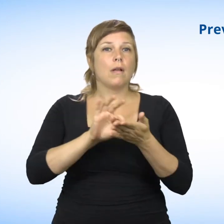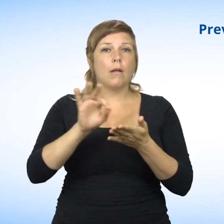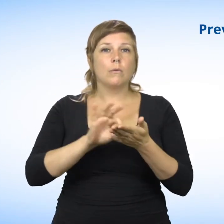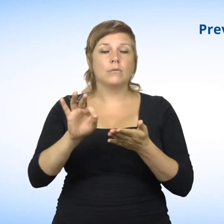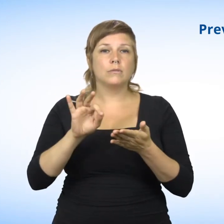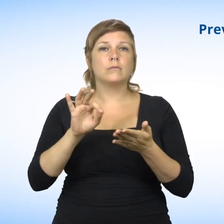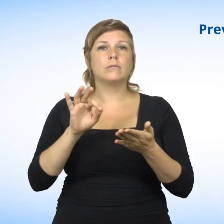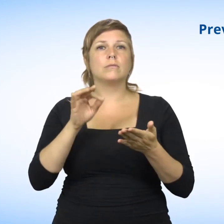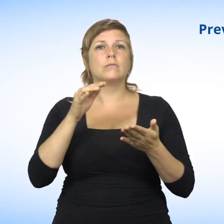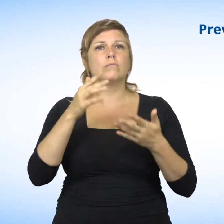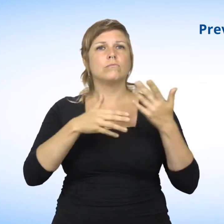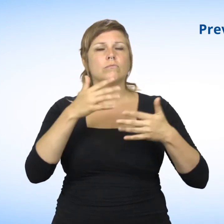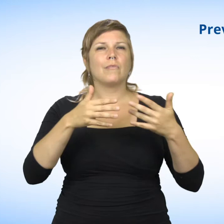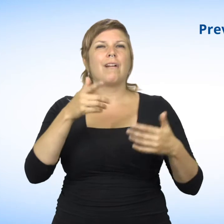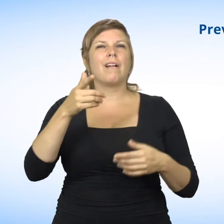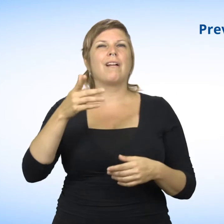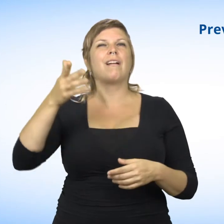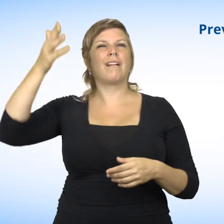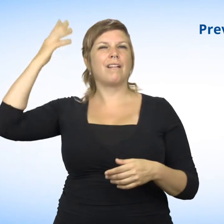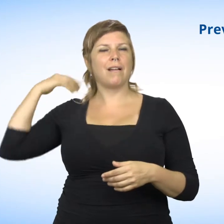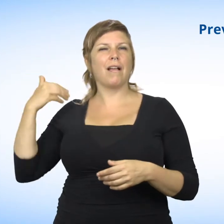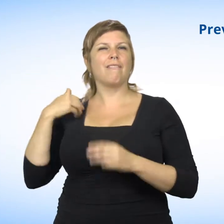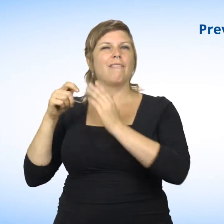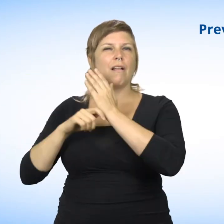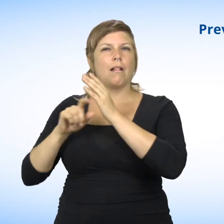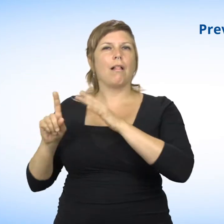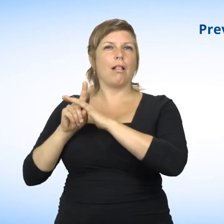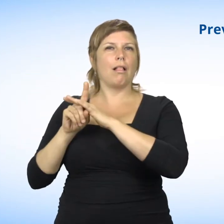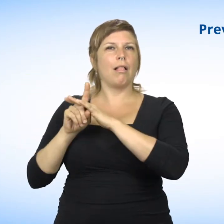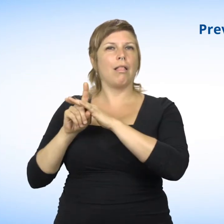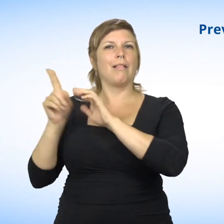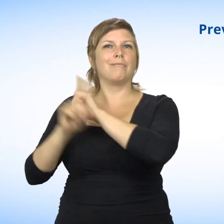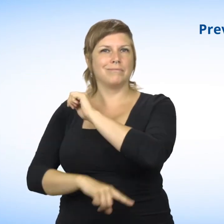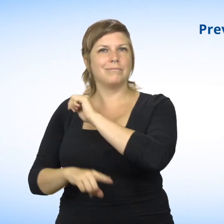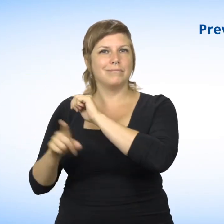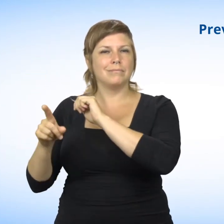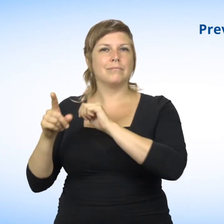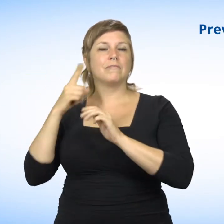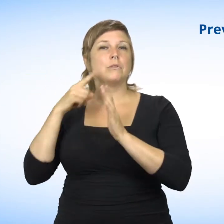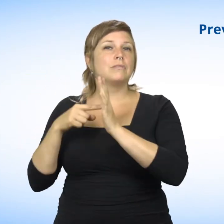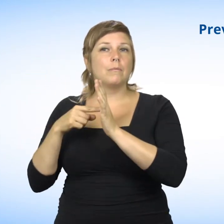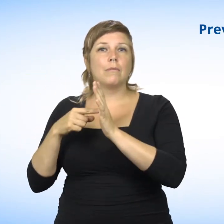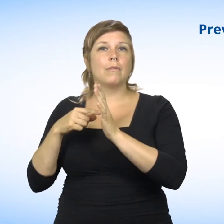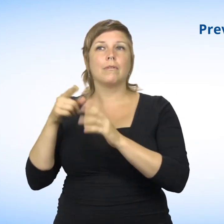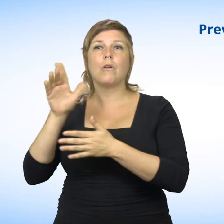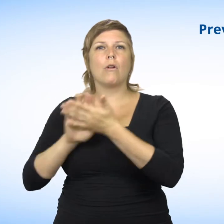For example, a person cannot be refused a job in accounting because of a conviction of marijuana possession while in college.